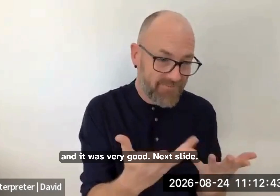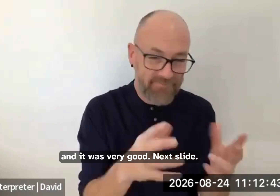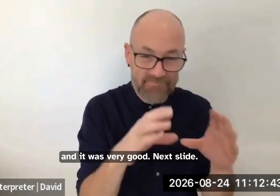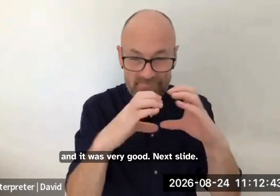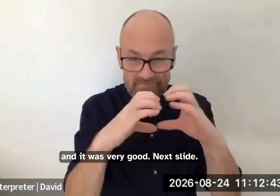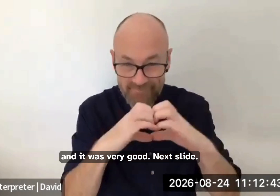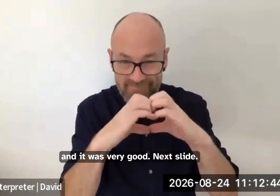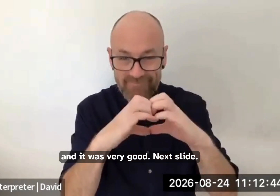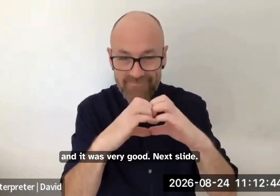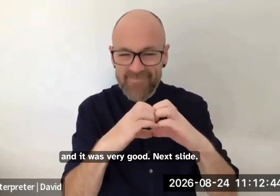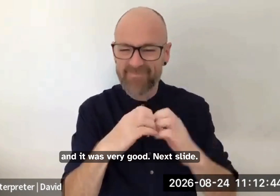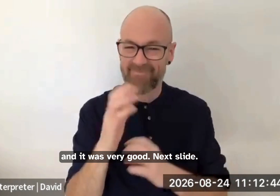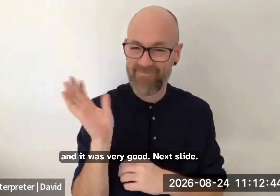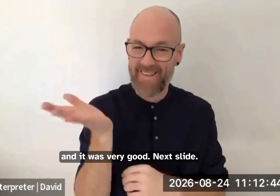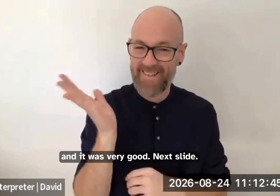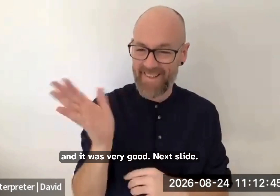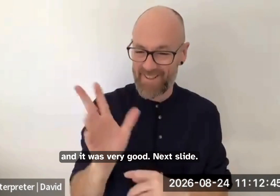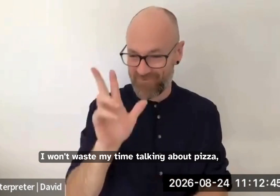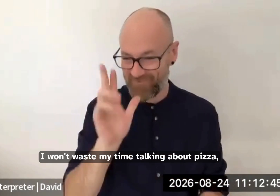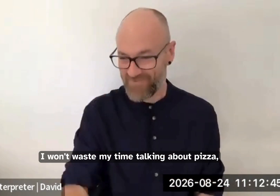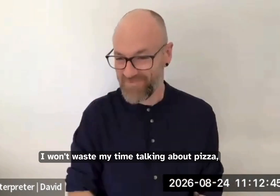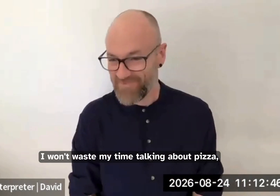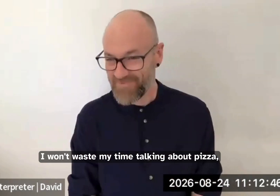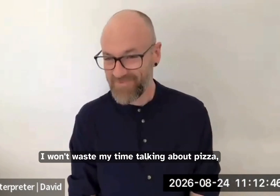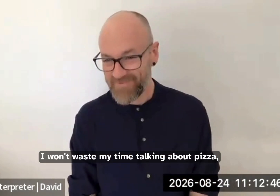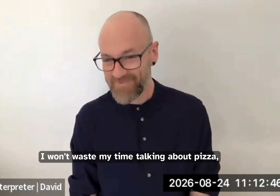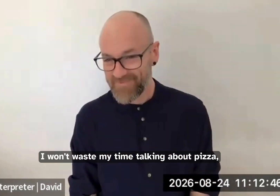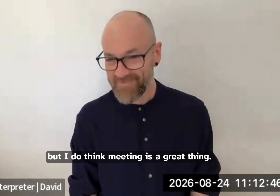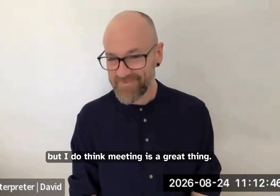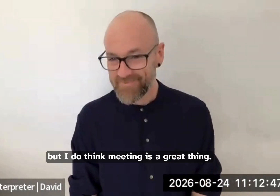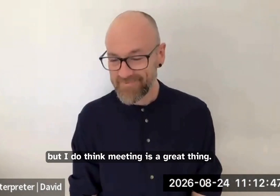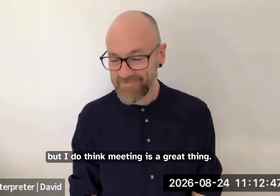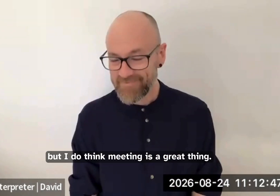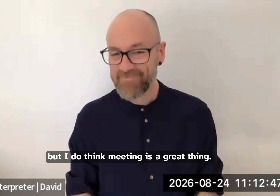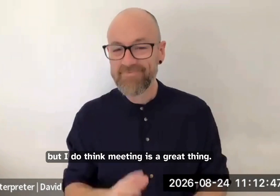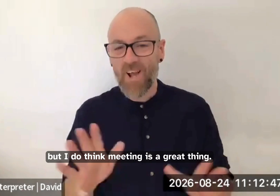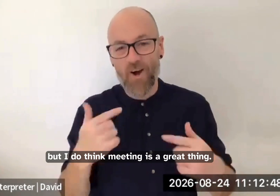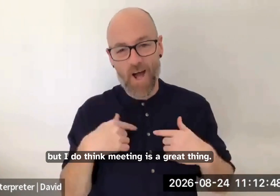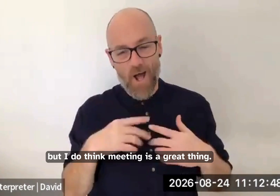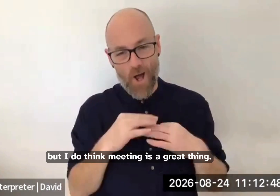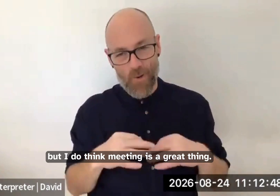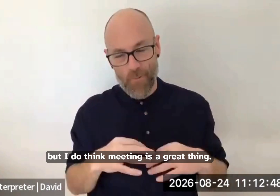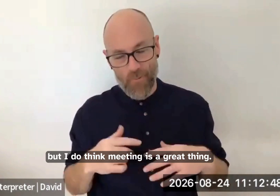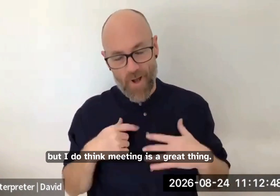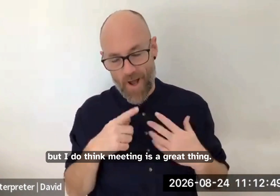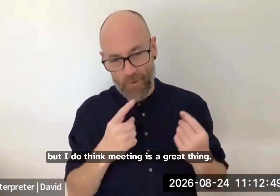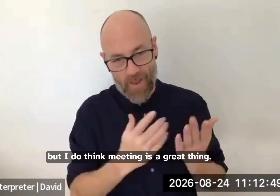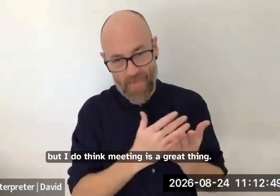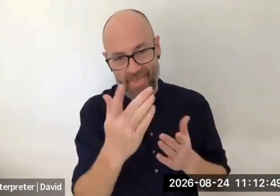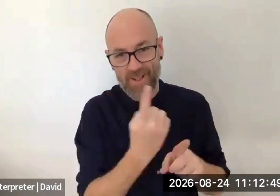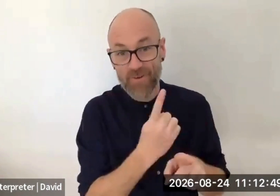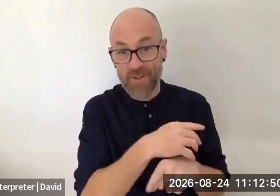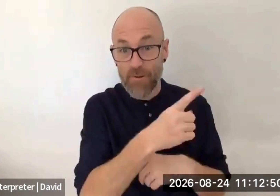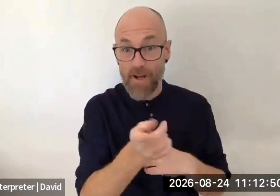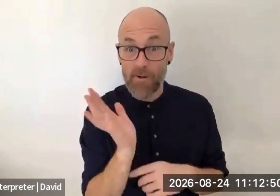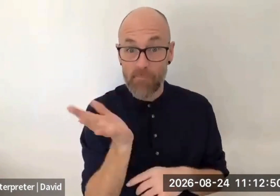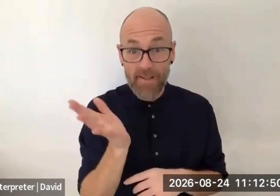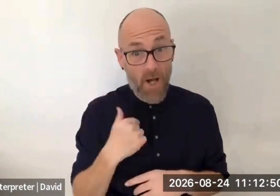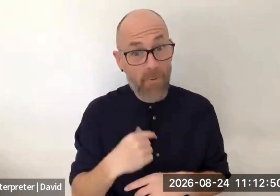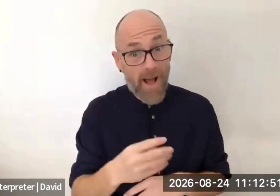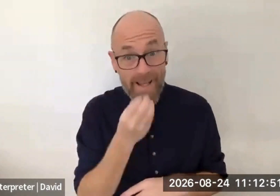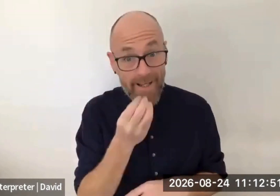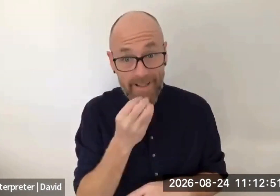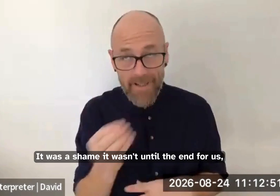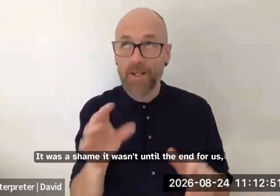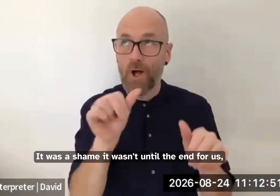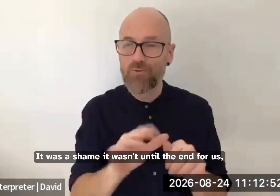pizza and it was very good. Next slide. I won't waste my time talking about pizza, but I do think meeting, it's a great thing.